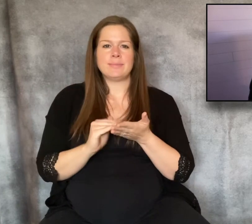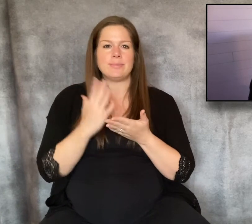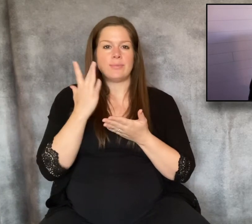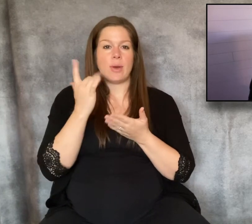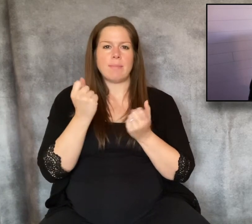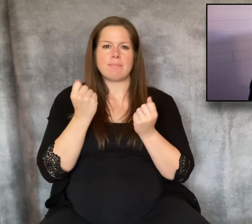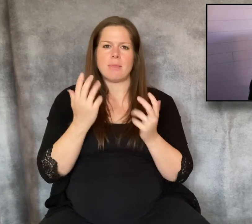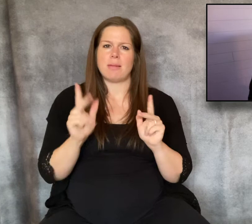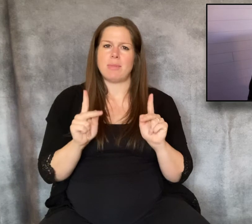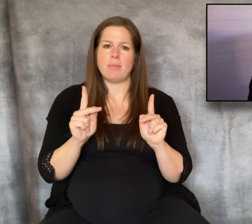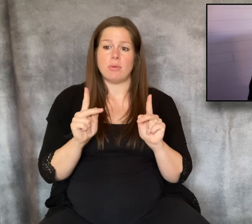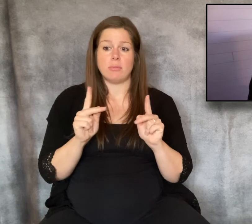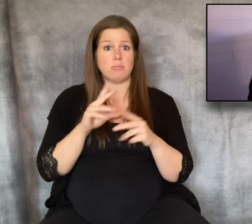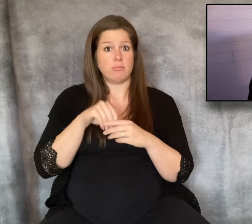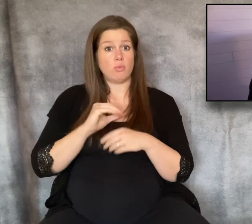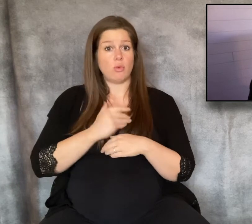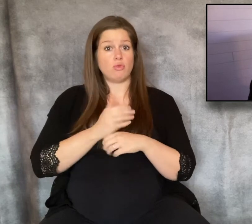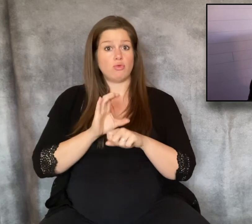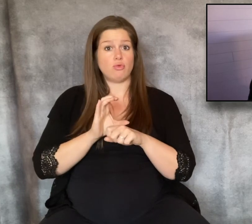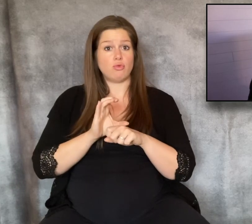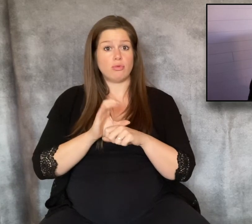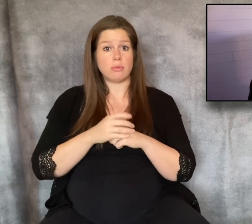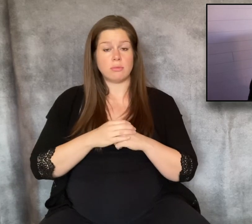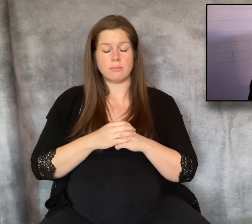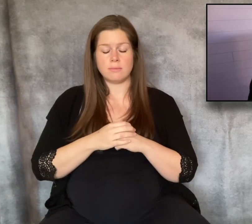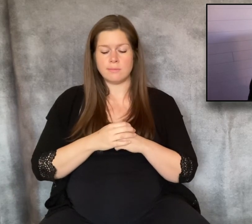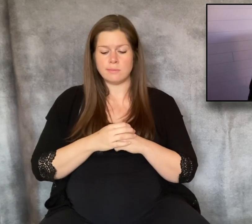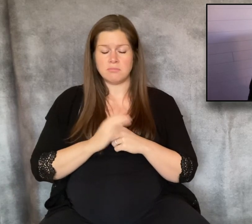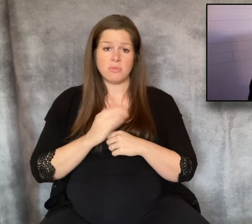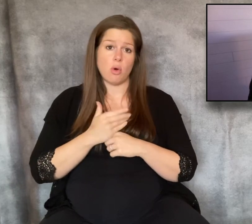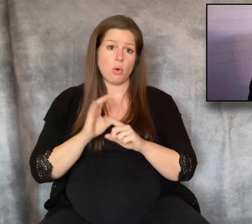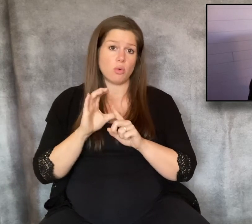are many people in the church, many people in our culture who